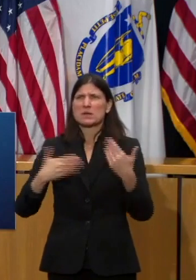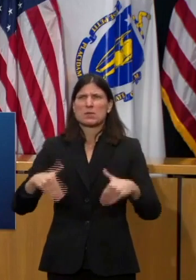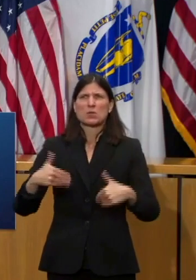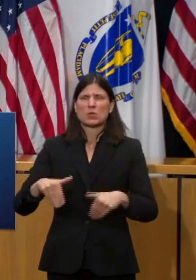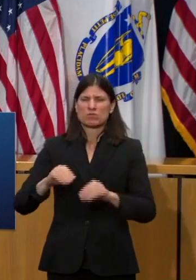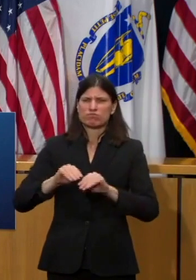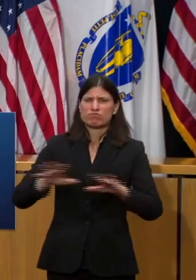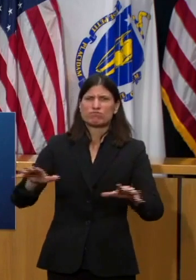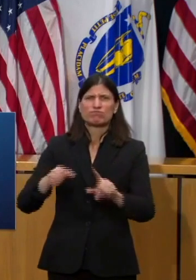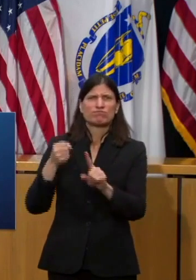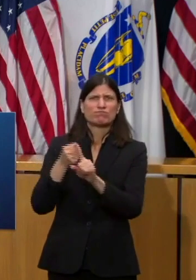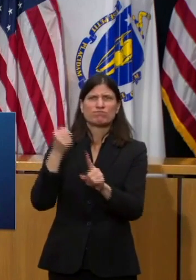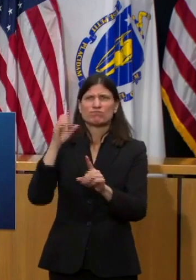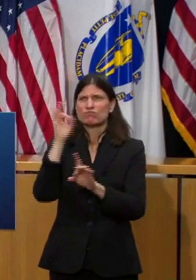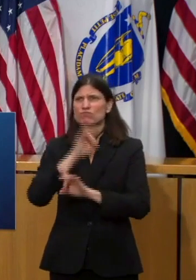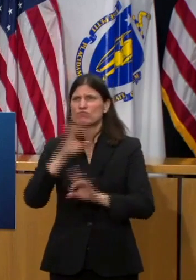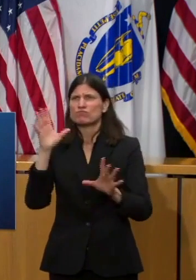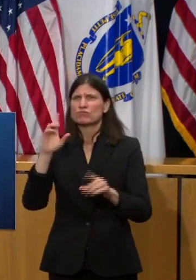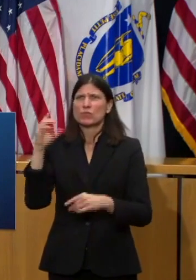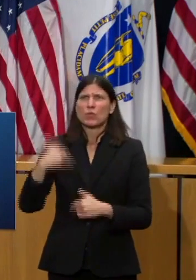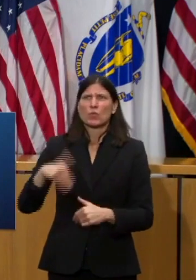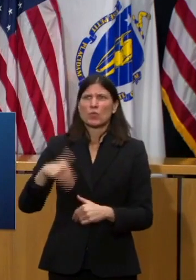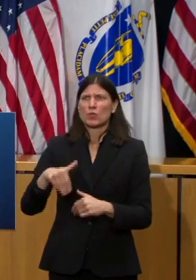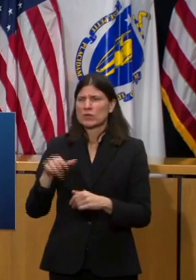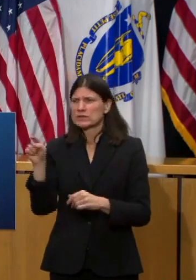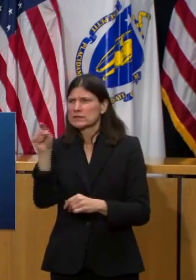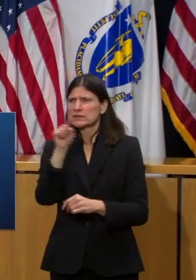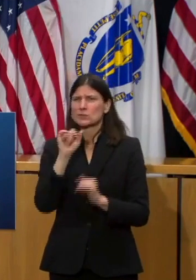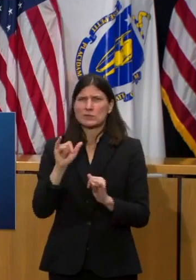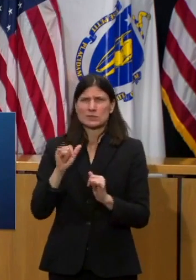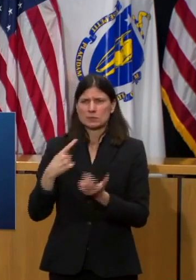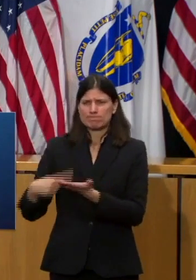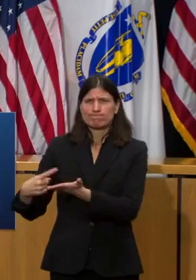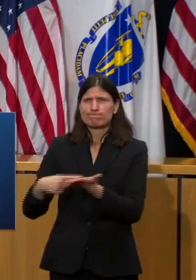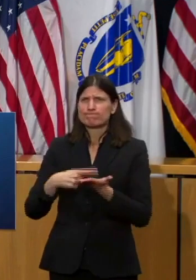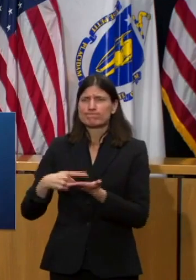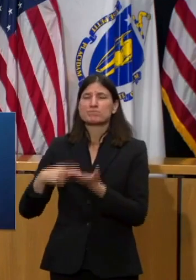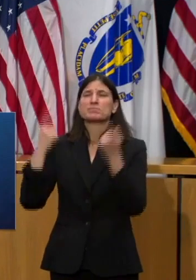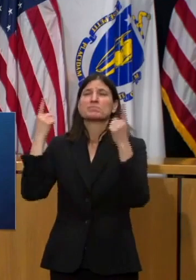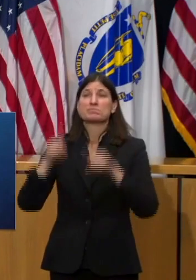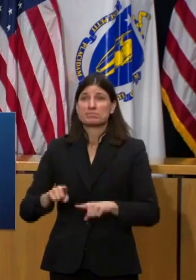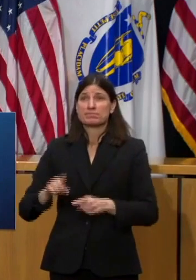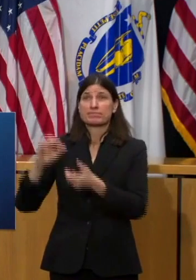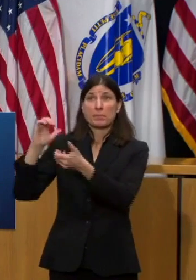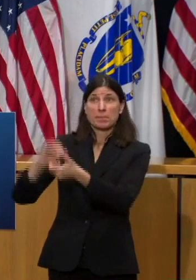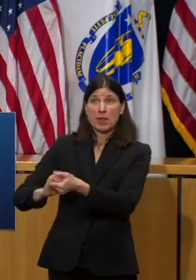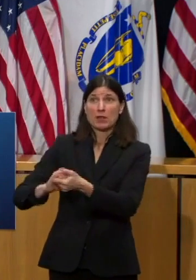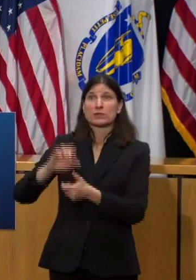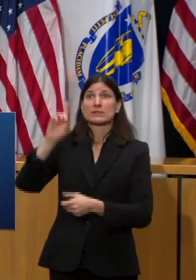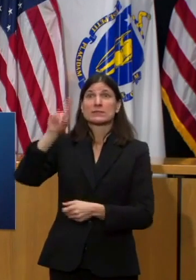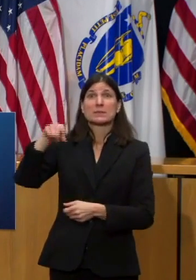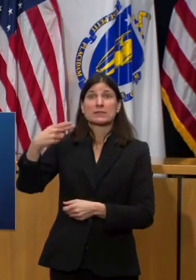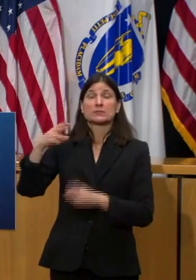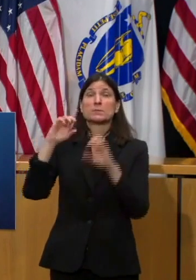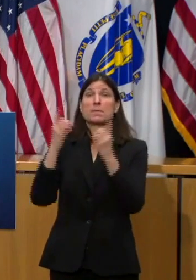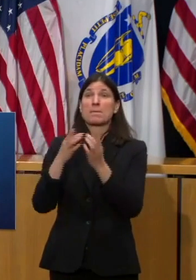of Public Health have started new initiatives to improve and increase access and help communities who were hit hardest by the